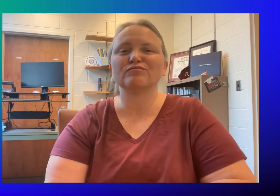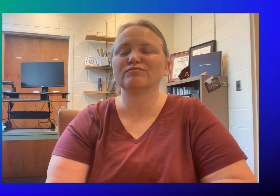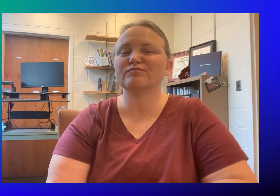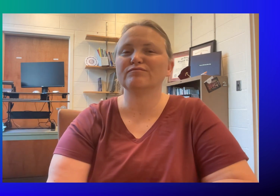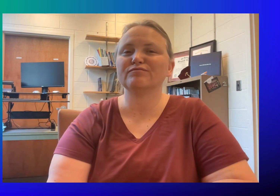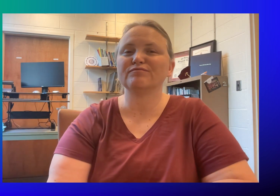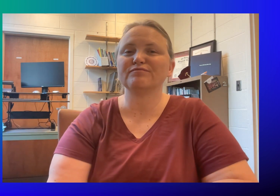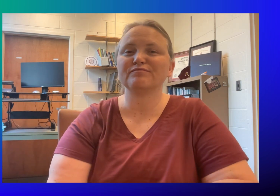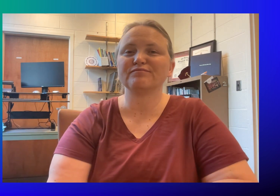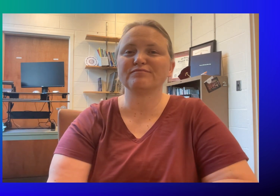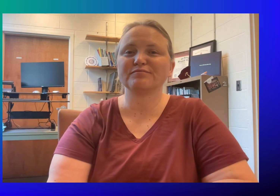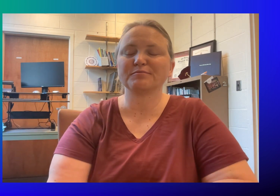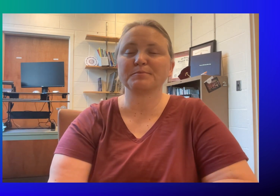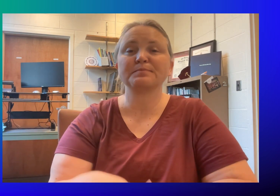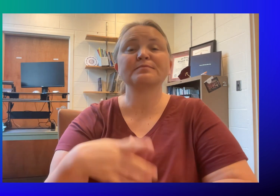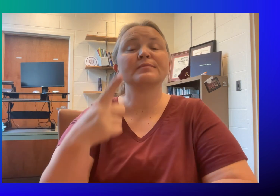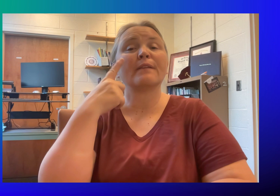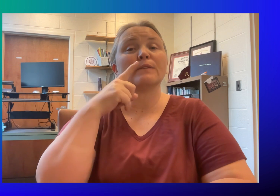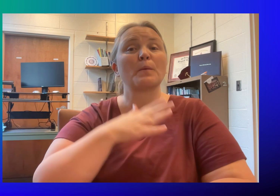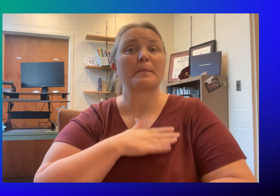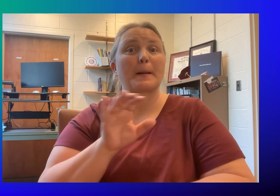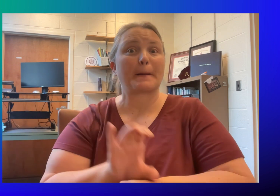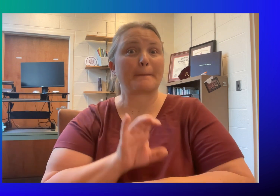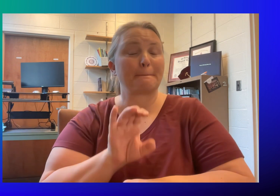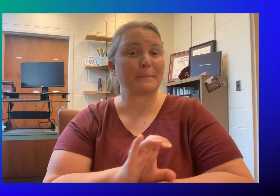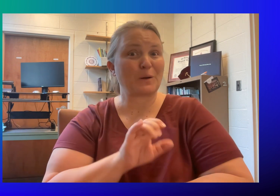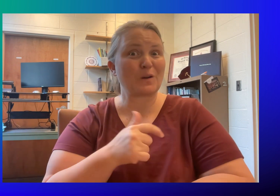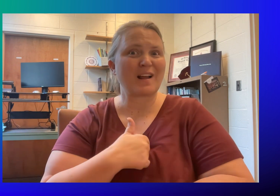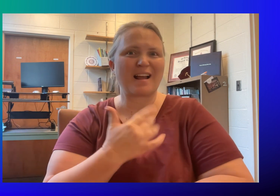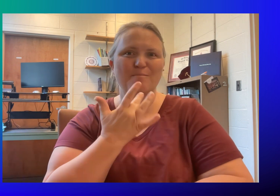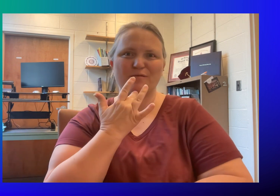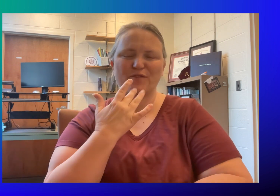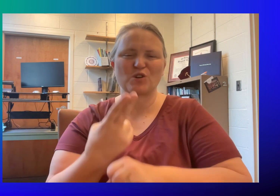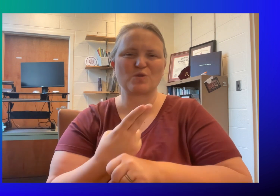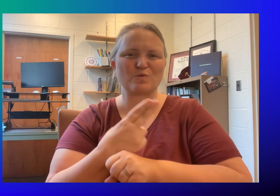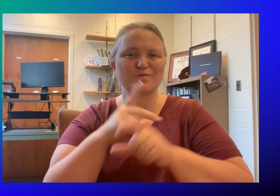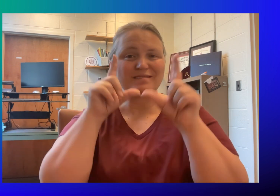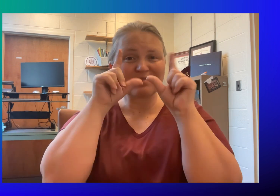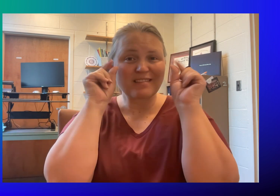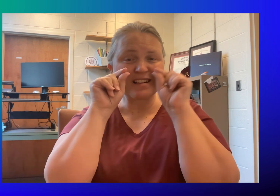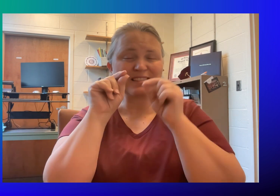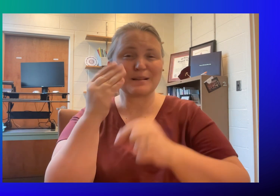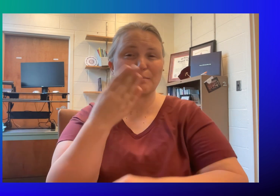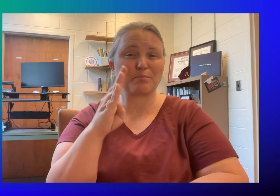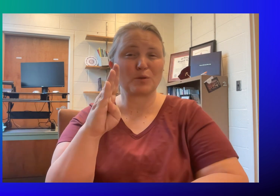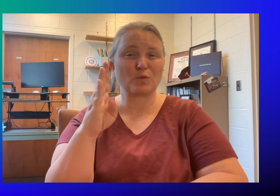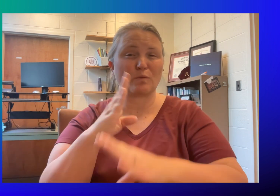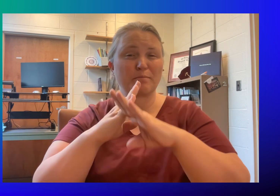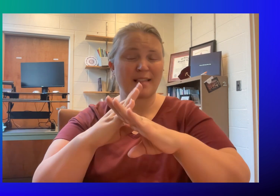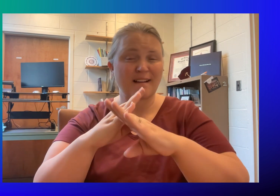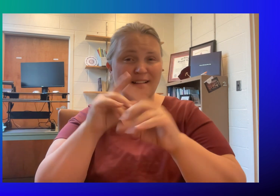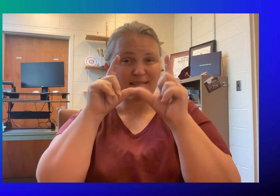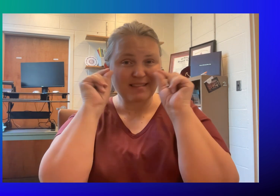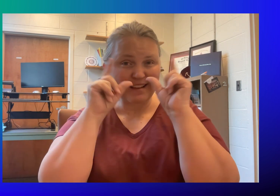One thing I like to have when I'm working on my computer are blue blocking glasses. You might want those as